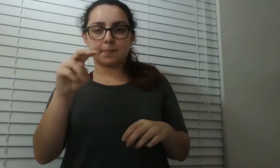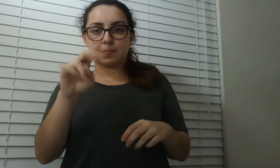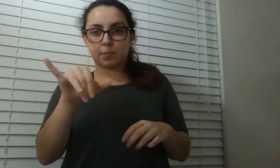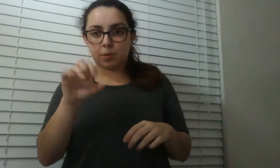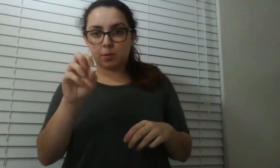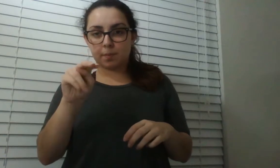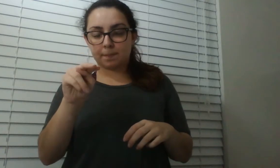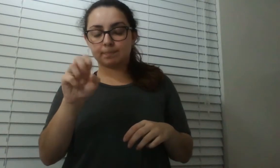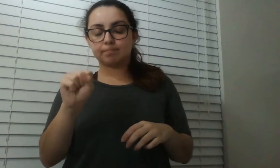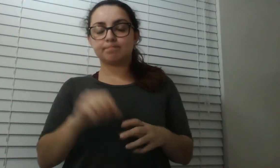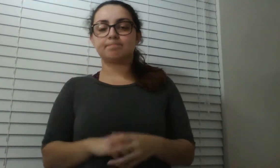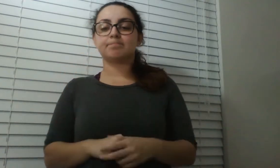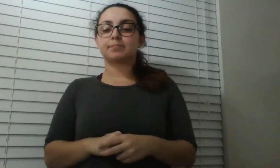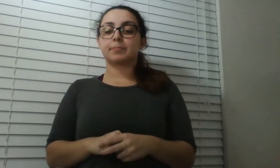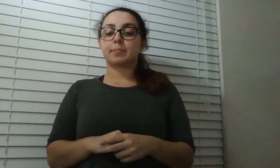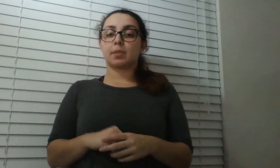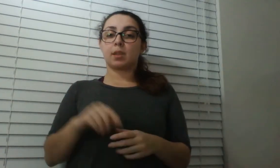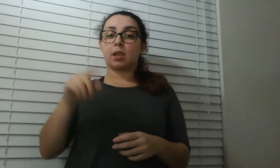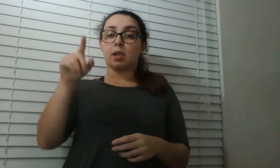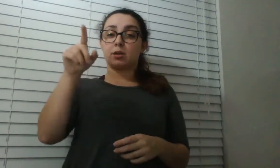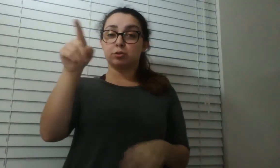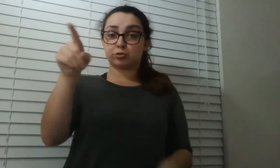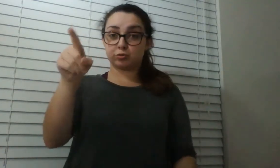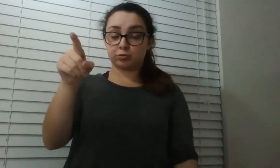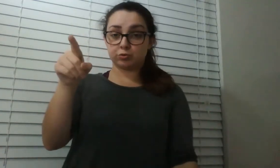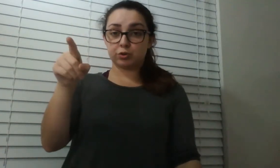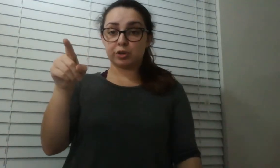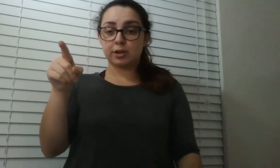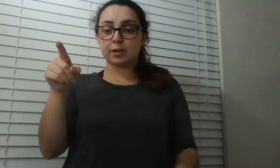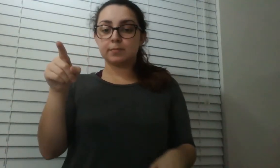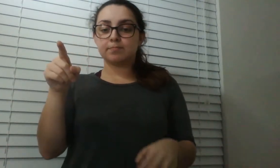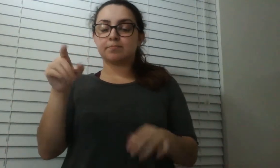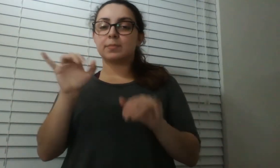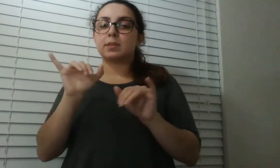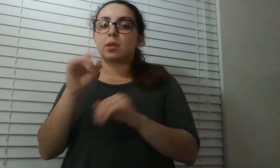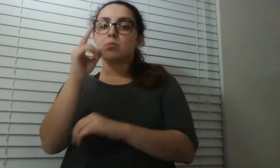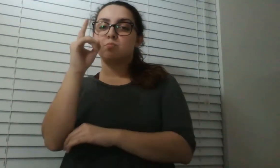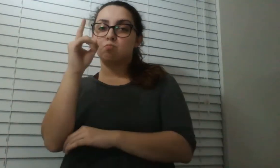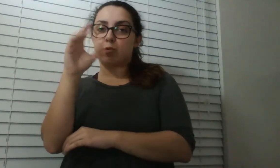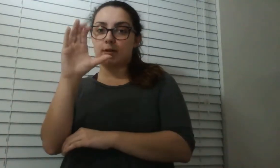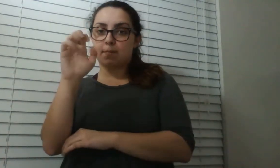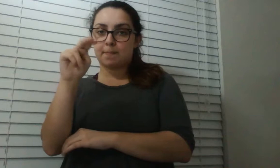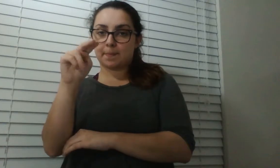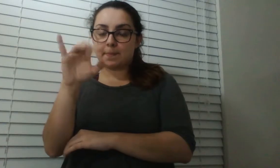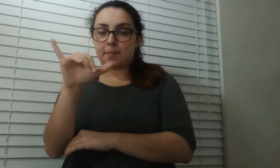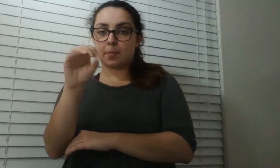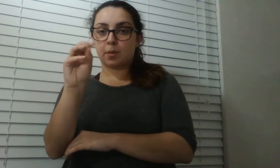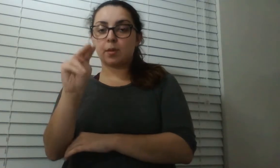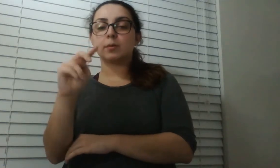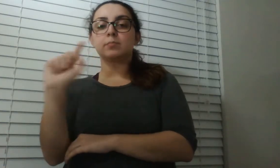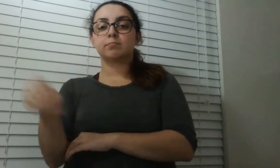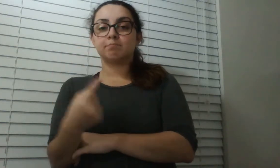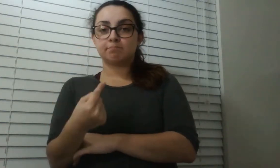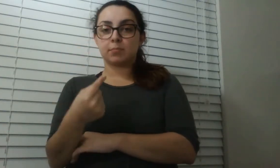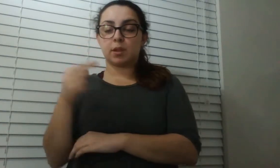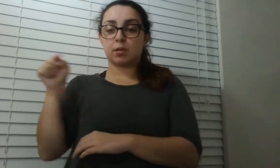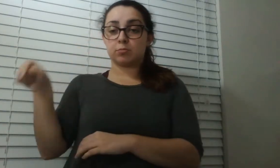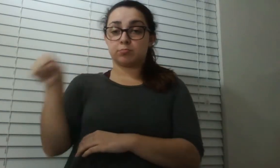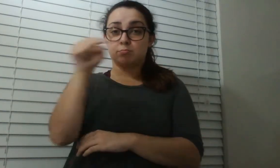camp, and so she stayed in one canyon, and Dirk and I popped over into the next canyon over. Really? Is that a normal thing, or were you guys